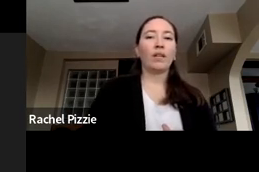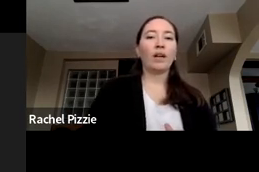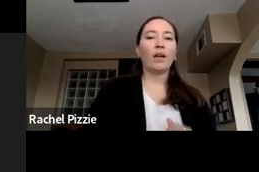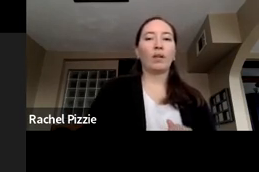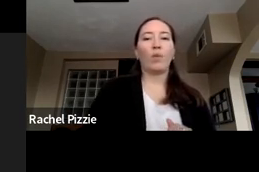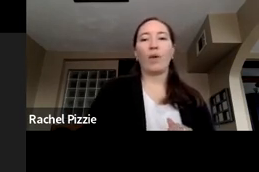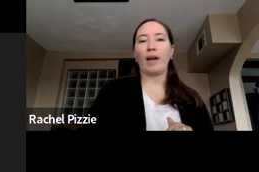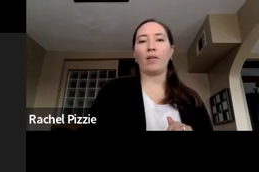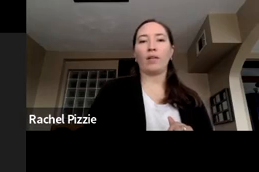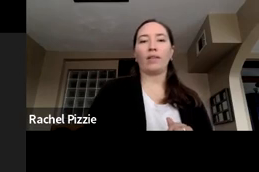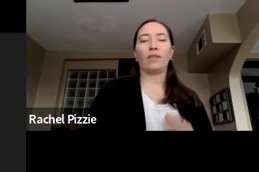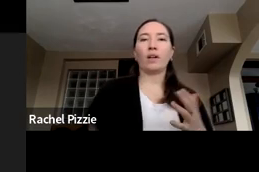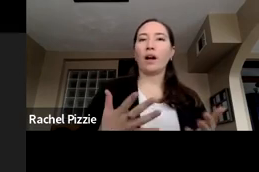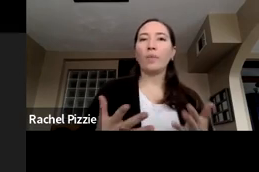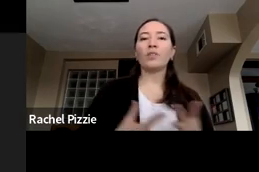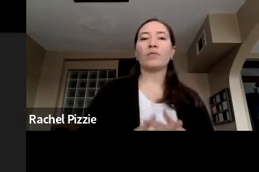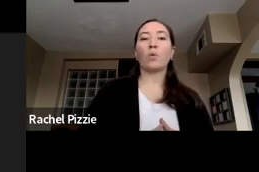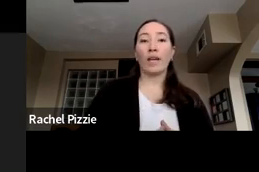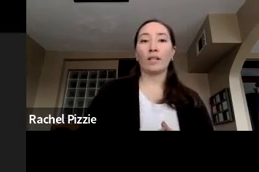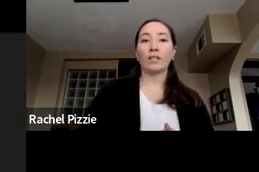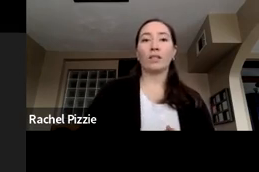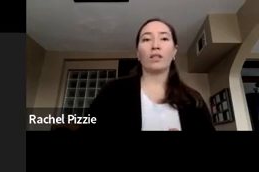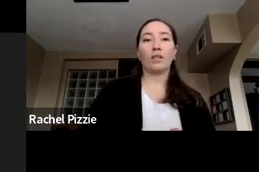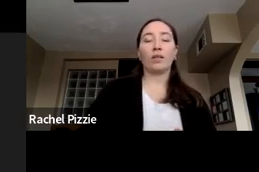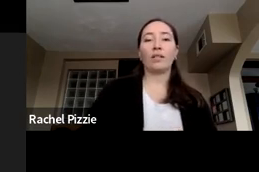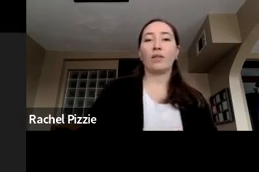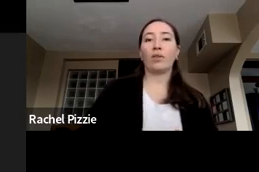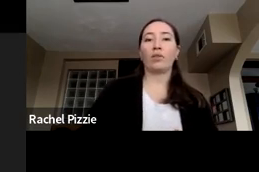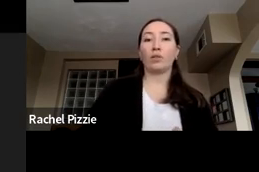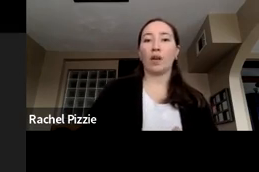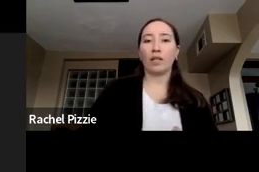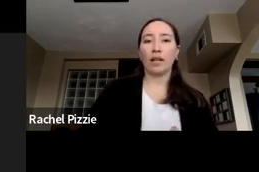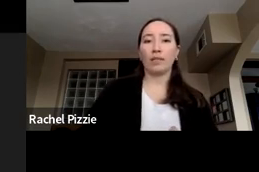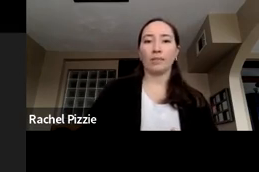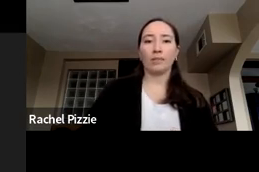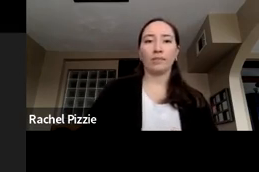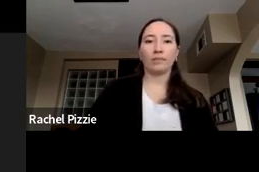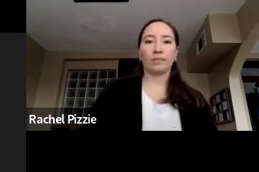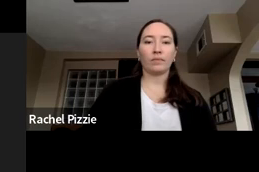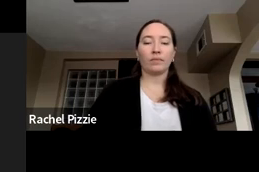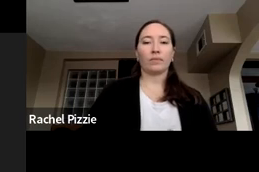So here I want to point out that there are a couple different ways that you can download your raw data.